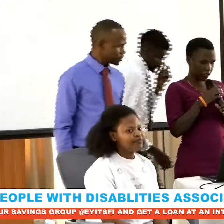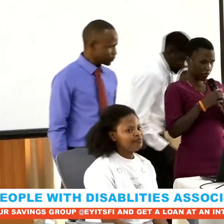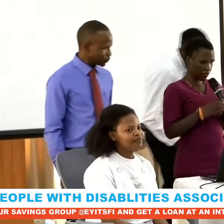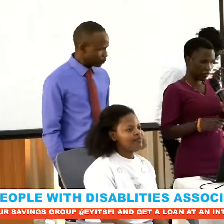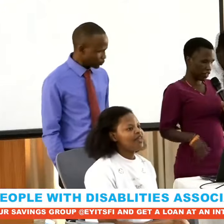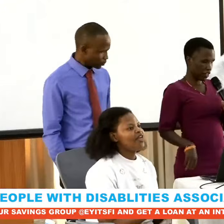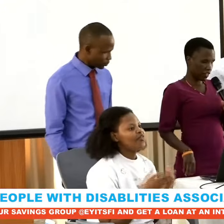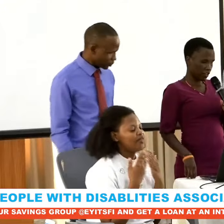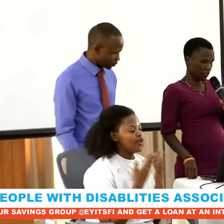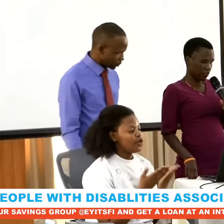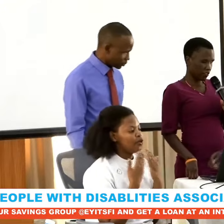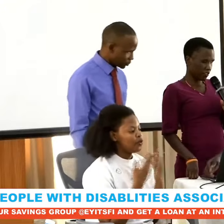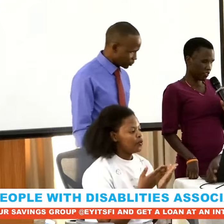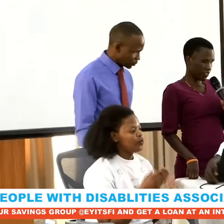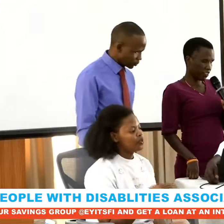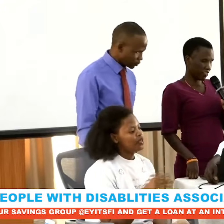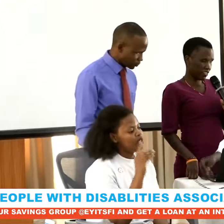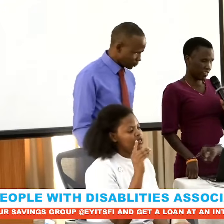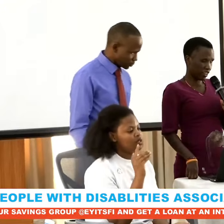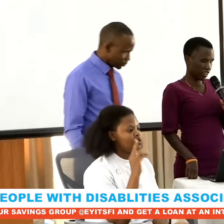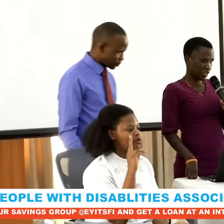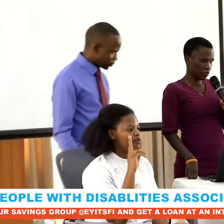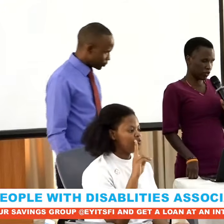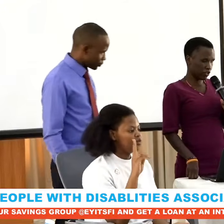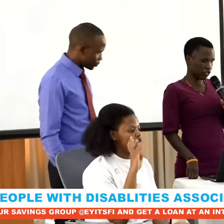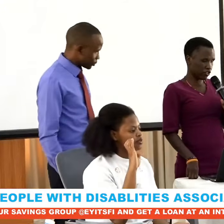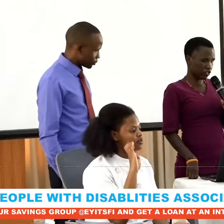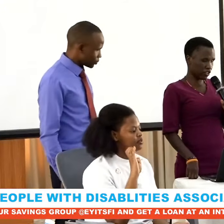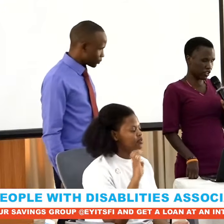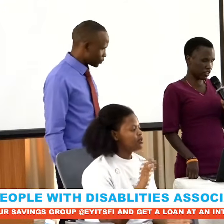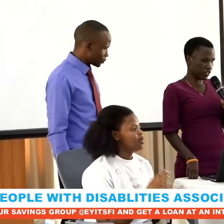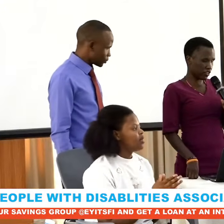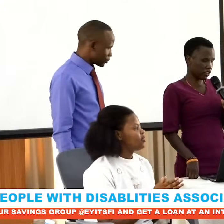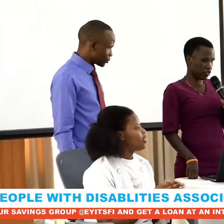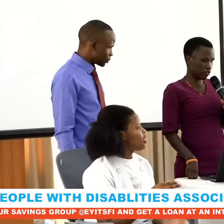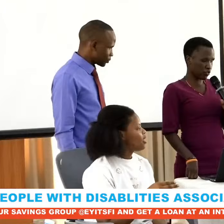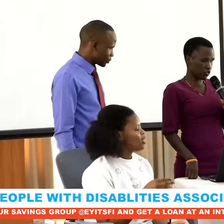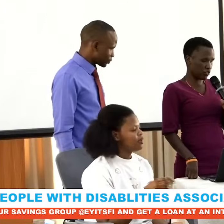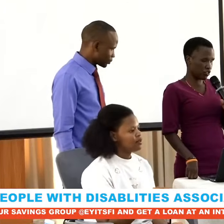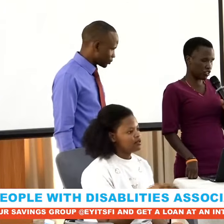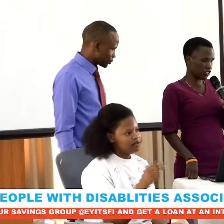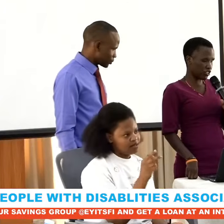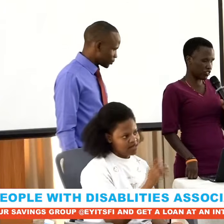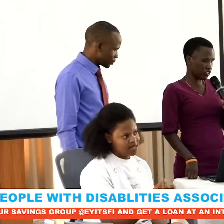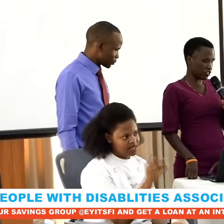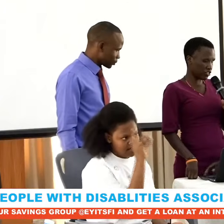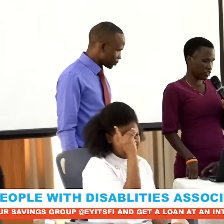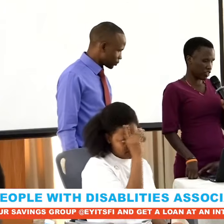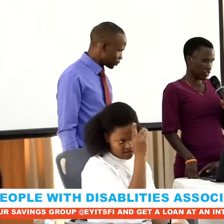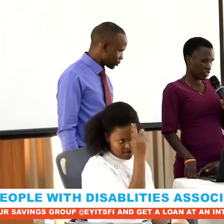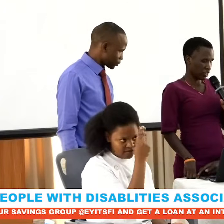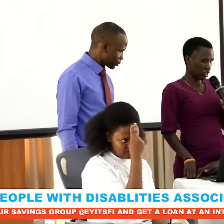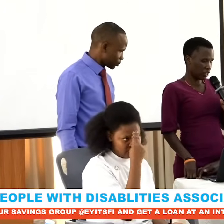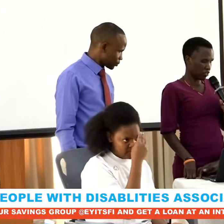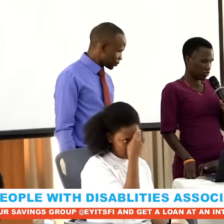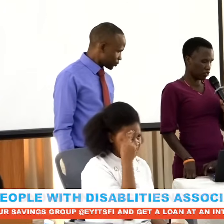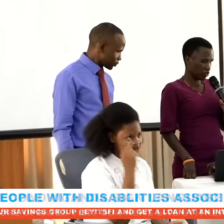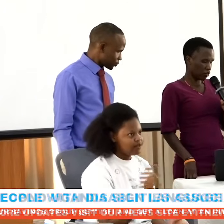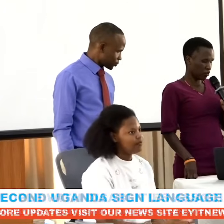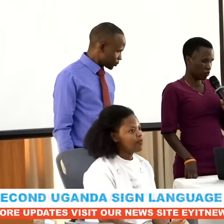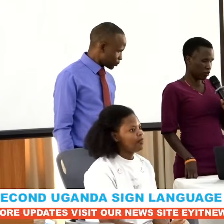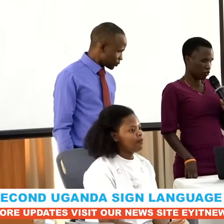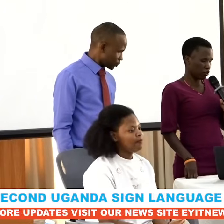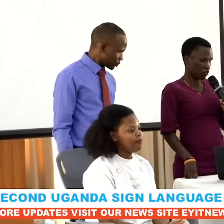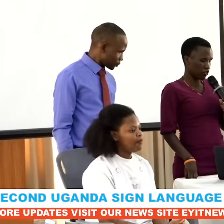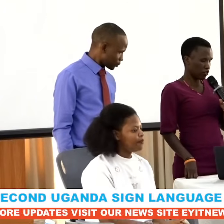you. The DVC, the academic registrar, the dean of students, and